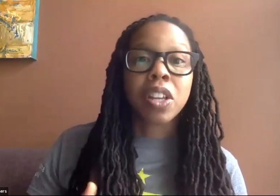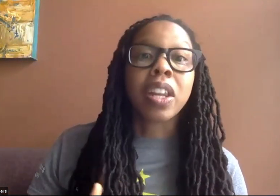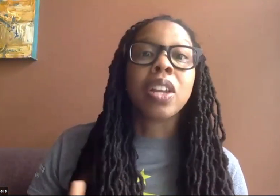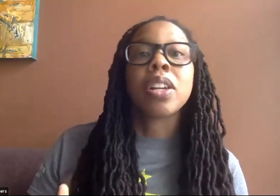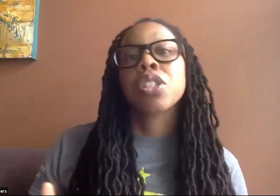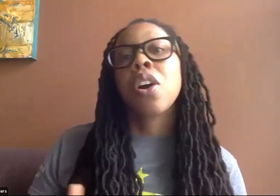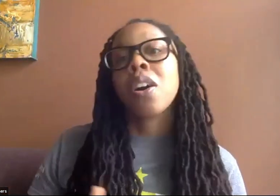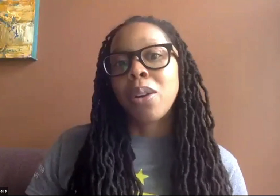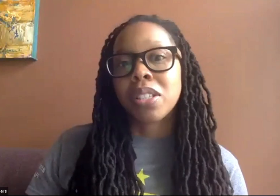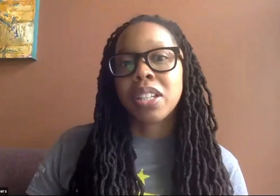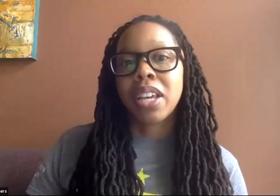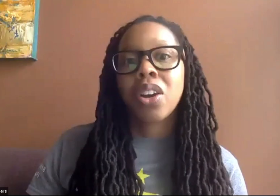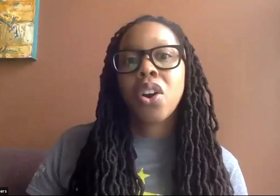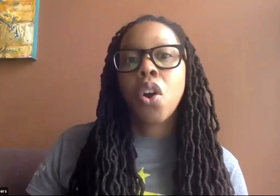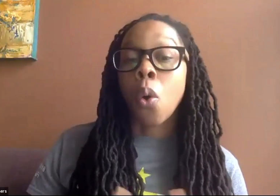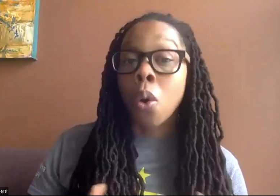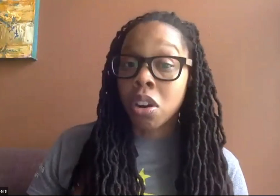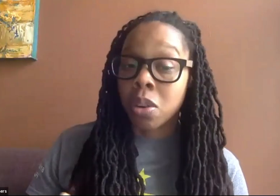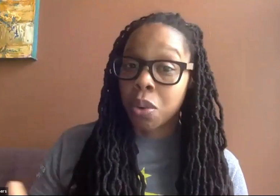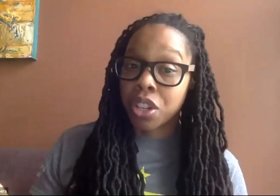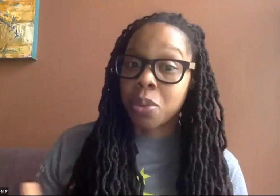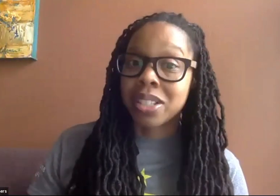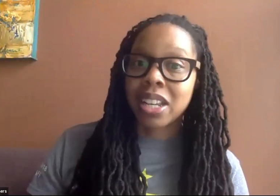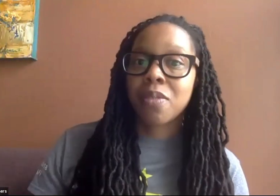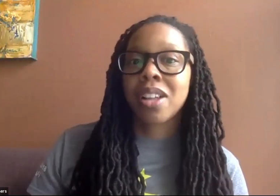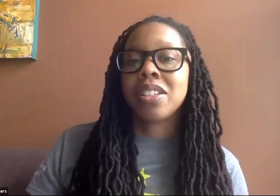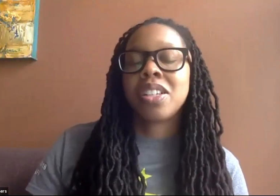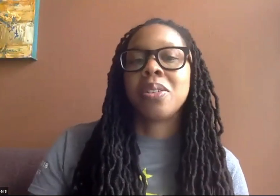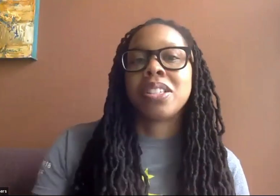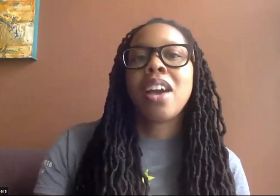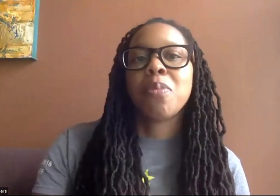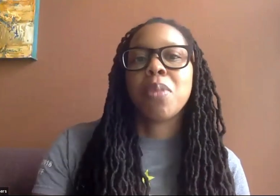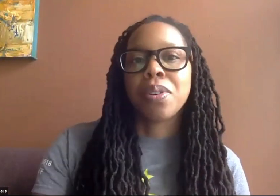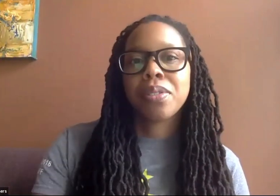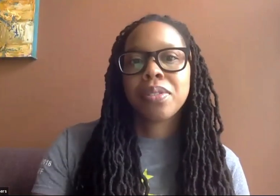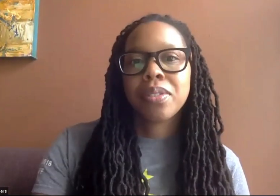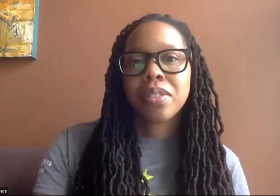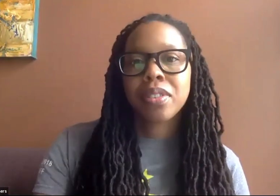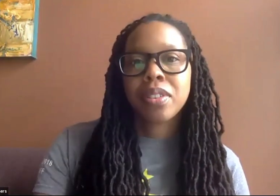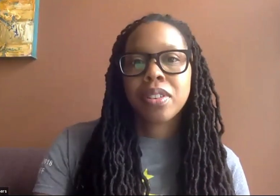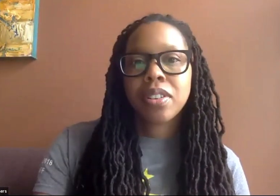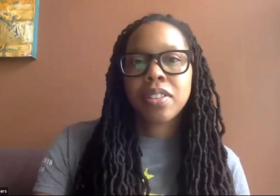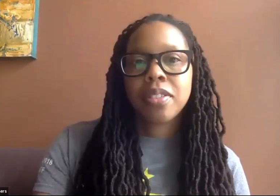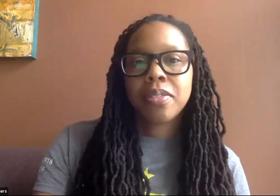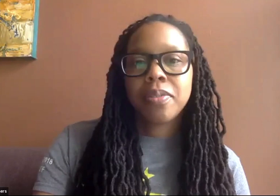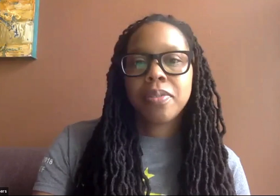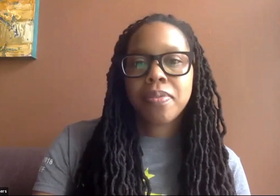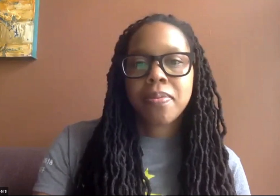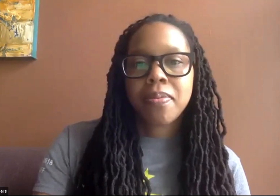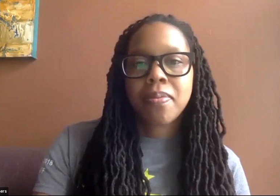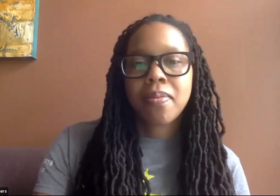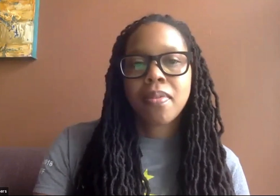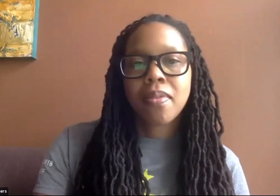Have studied and or taught about SNCC? Or were you a SNCC volunteer or staff member?